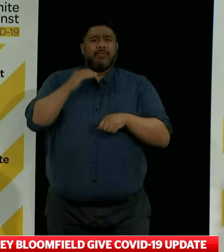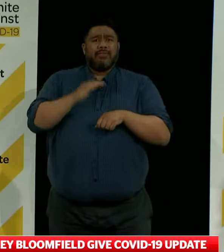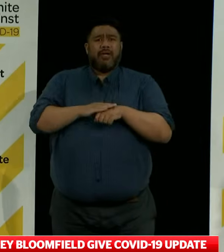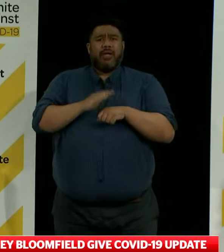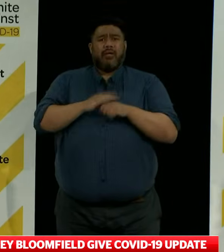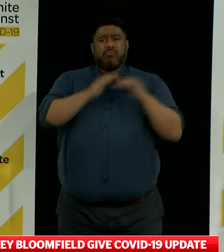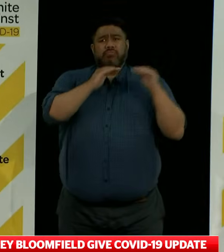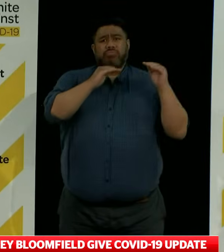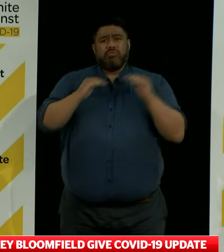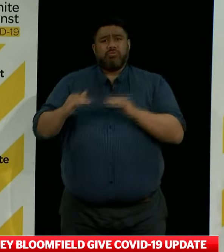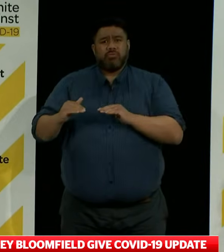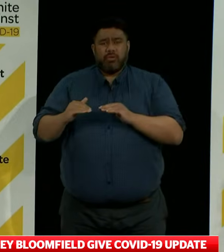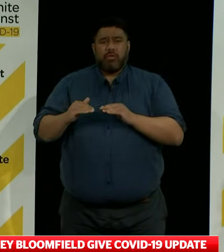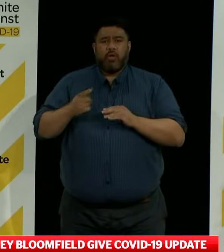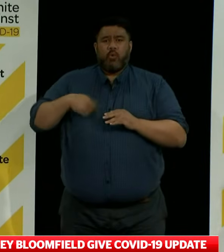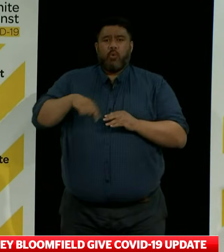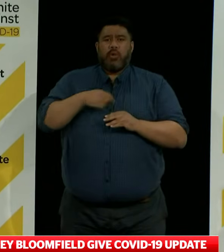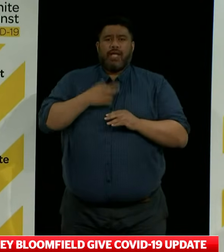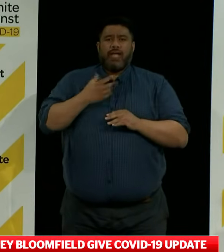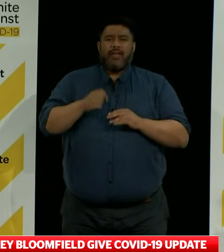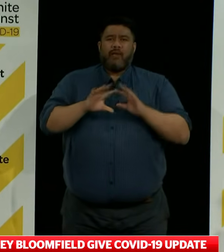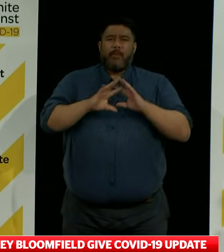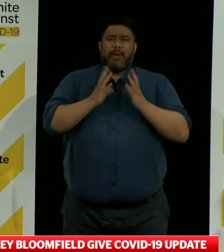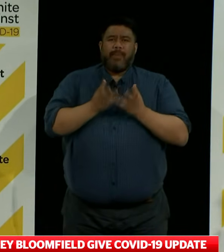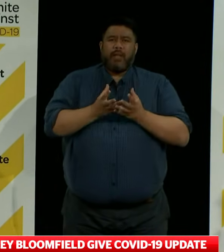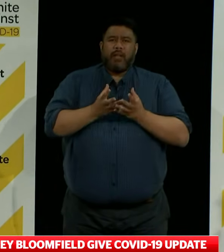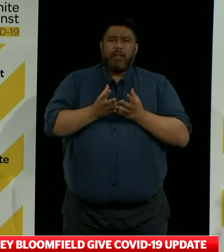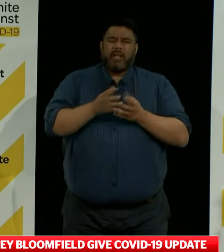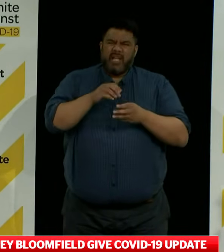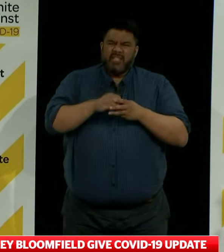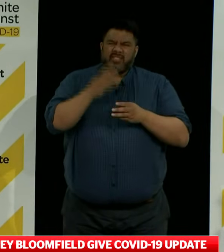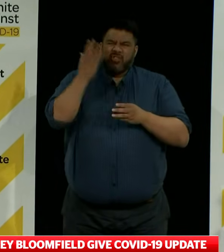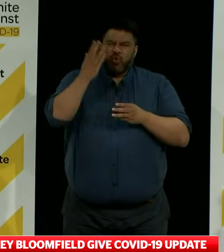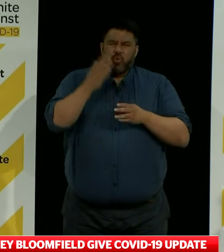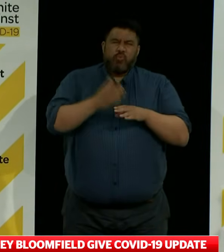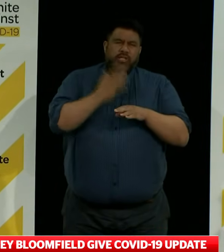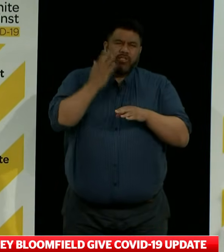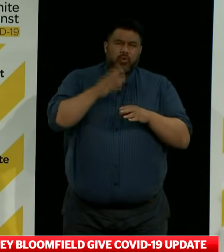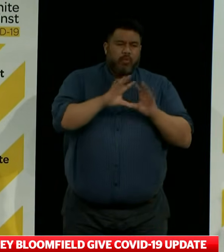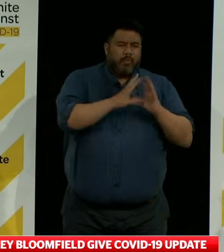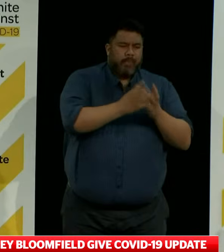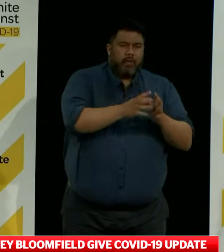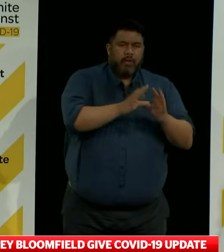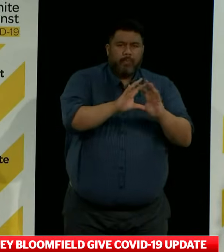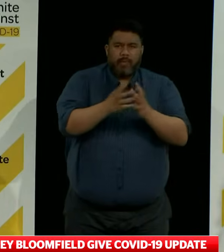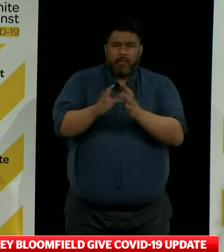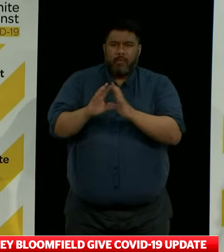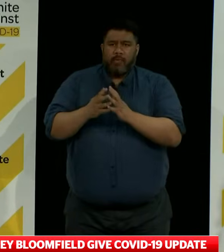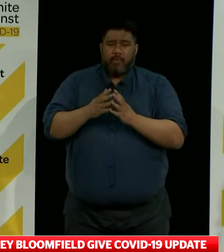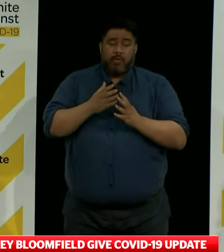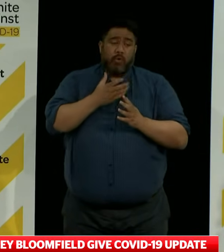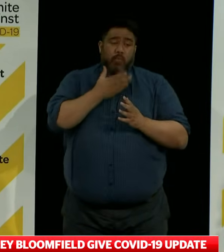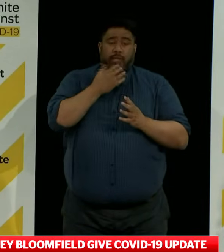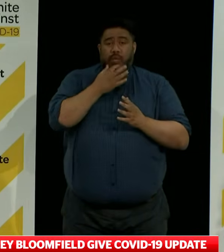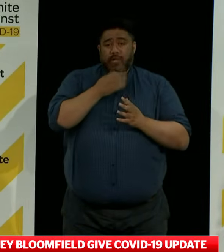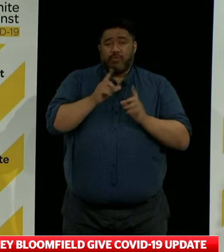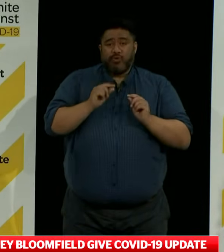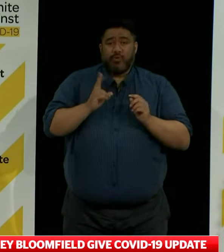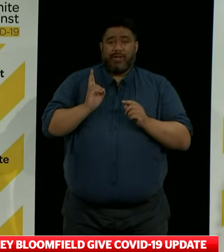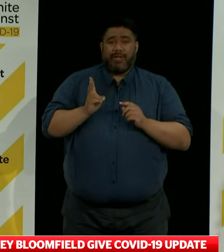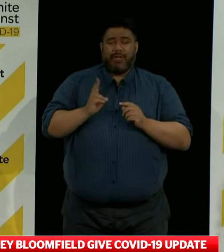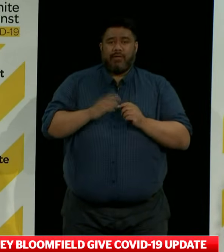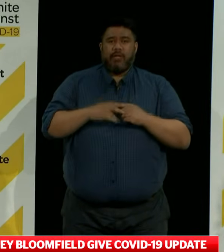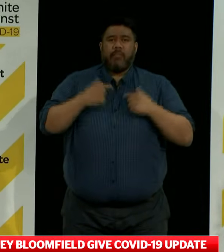used bubble arrangements within early childhood education, and we're asking them to do that again. Further guidance will be provided by the Ministry